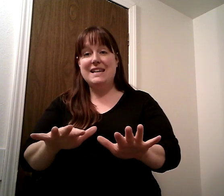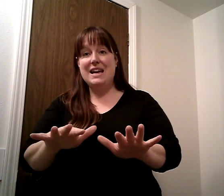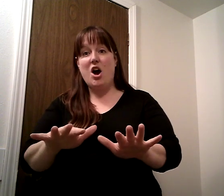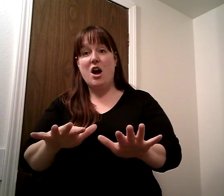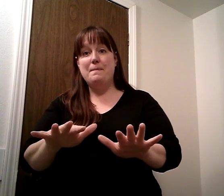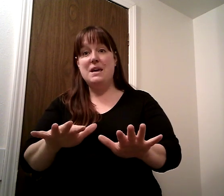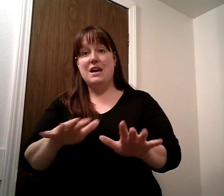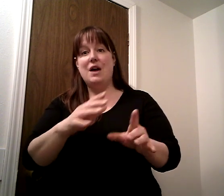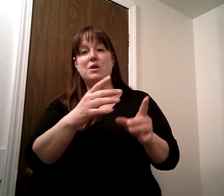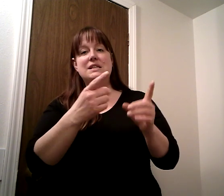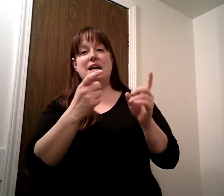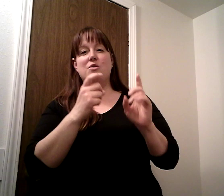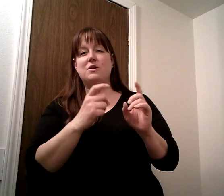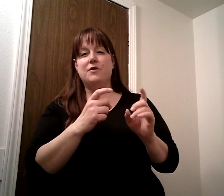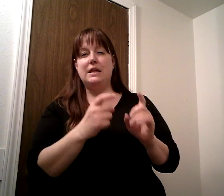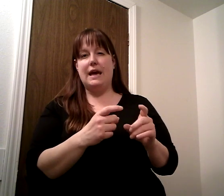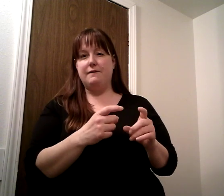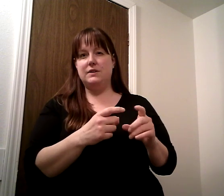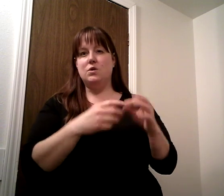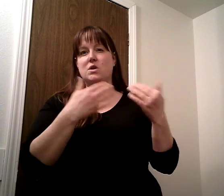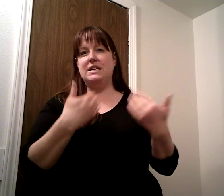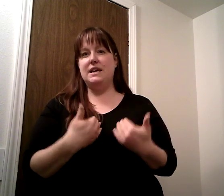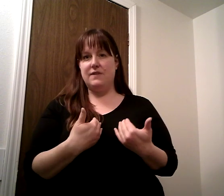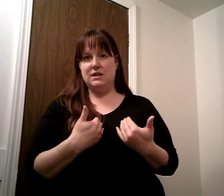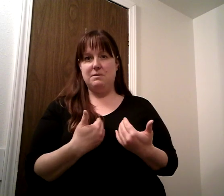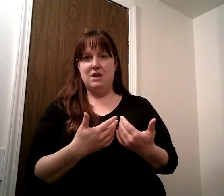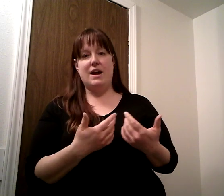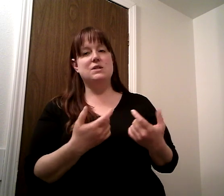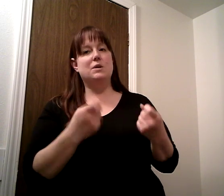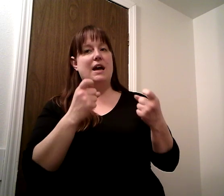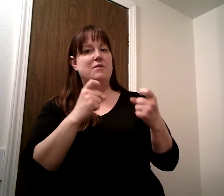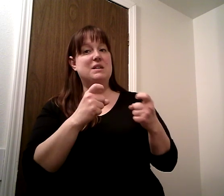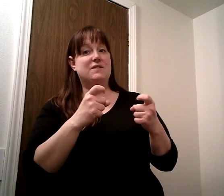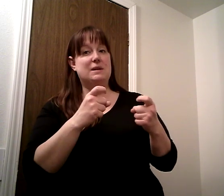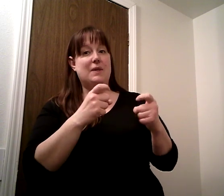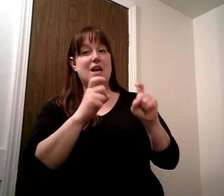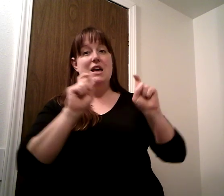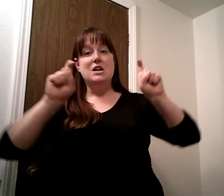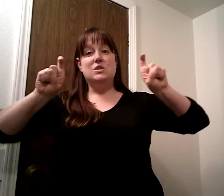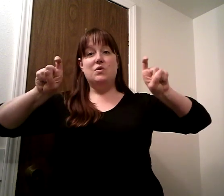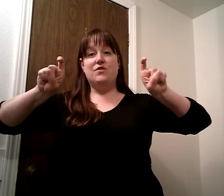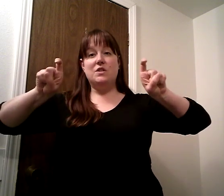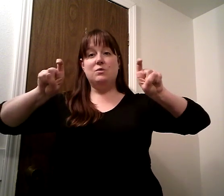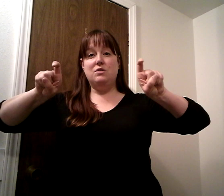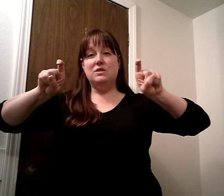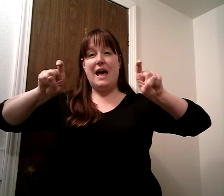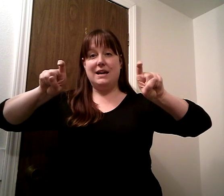resting on me. And we're going to sign the word for gift or given to me, right? So we're going to have him give something. So for this one, you use the